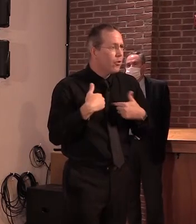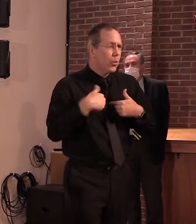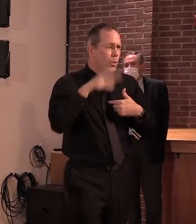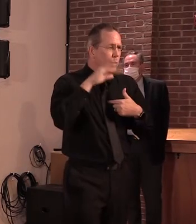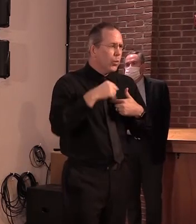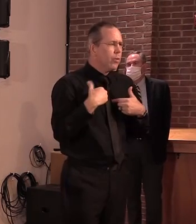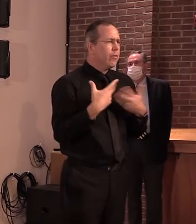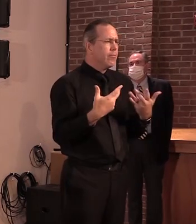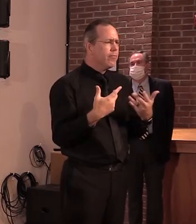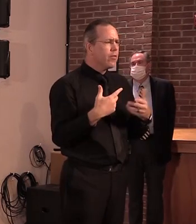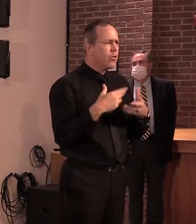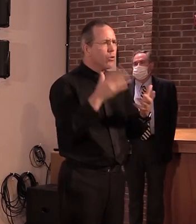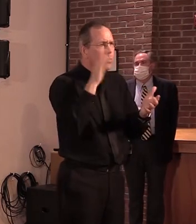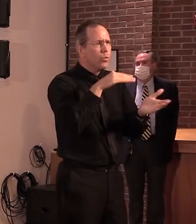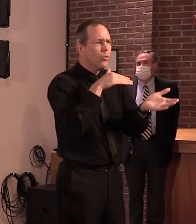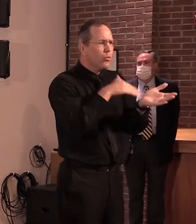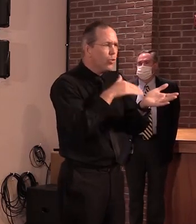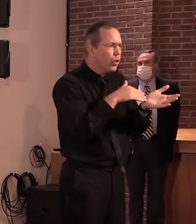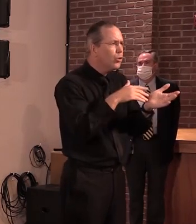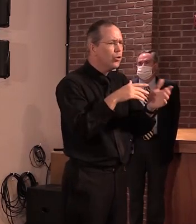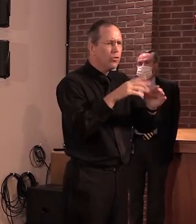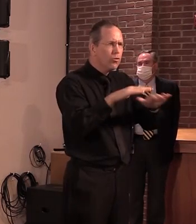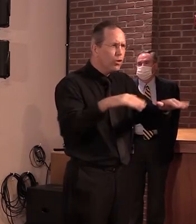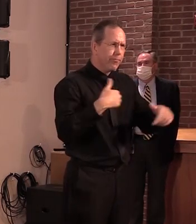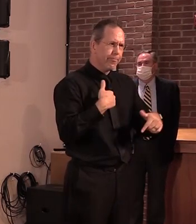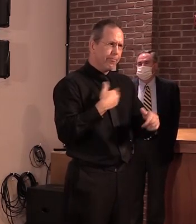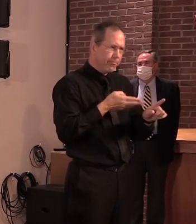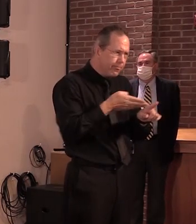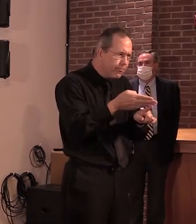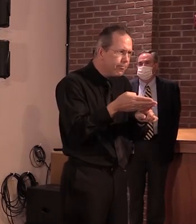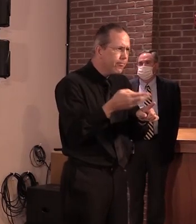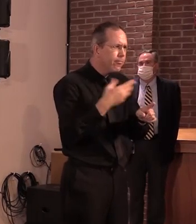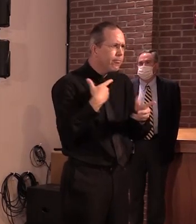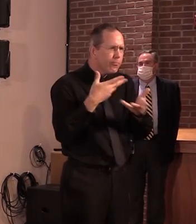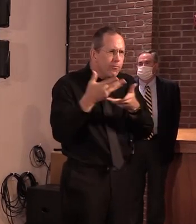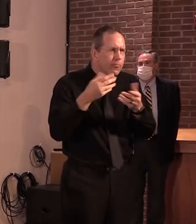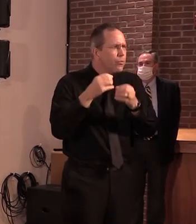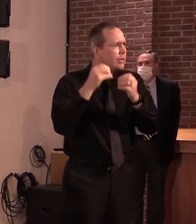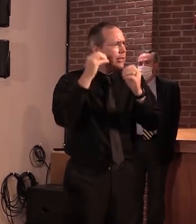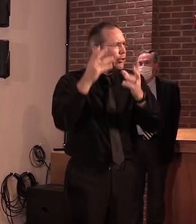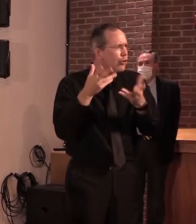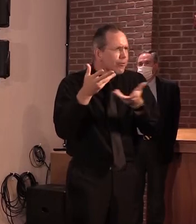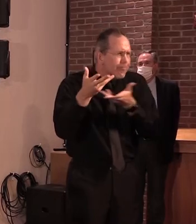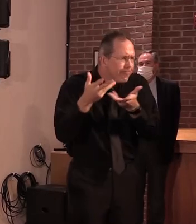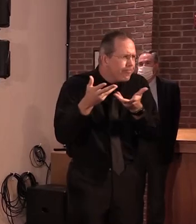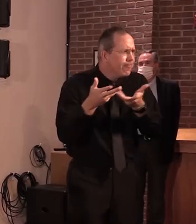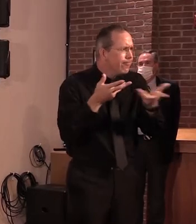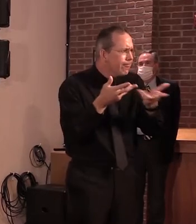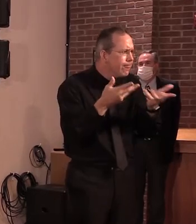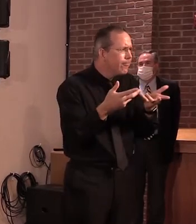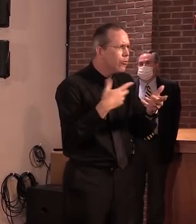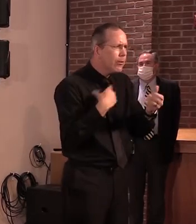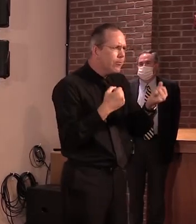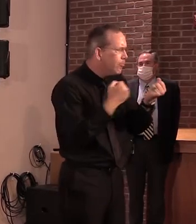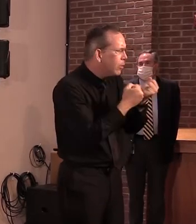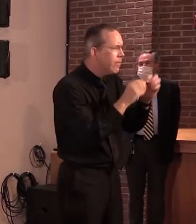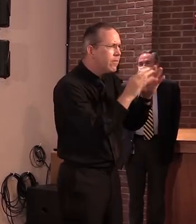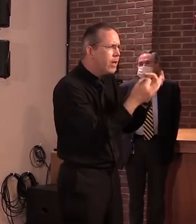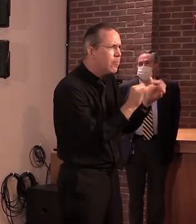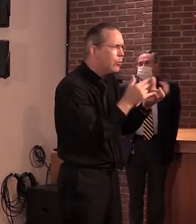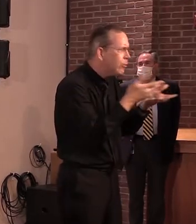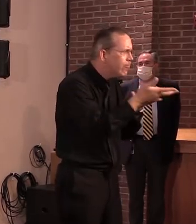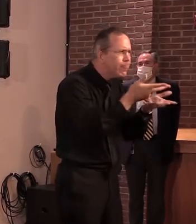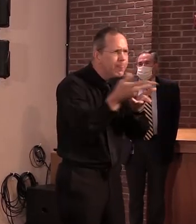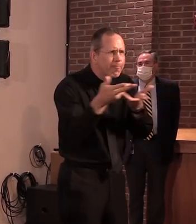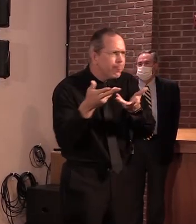our educators to provide comprehensive services to families. And we're really worried about kids.